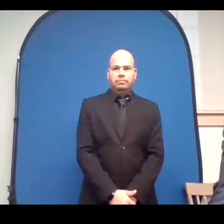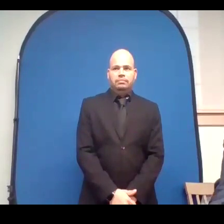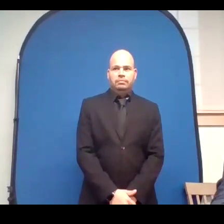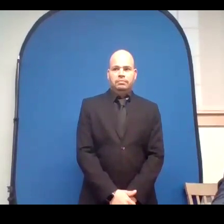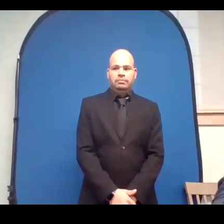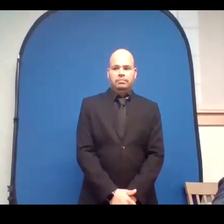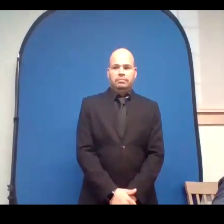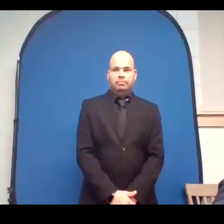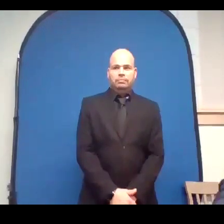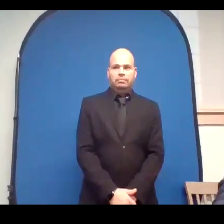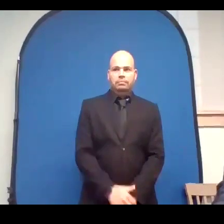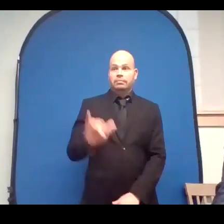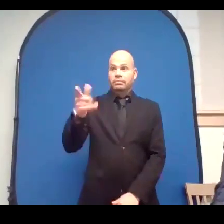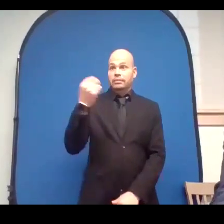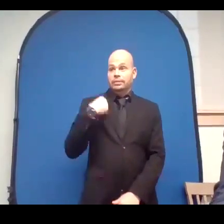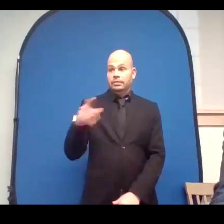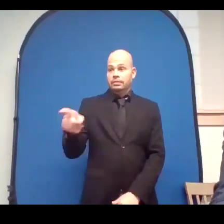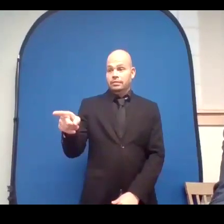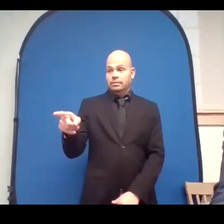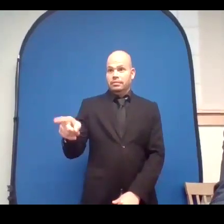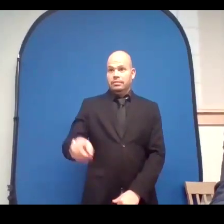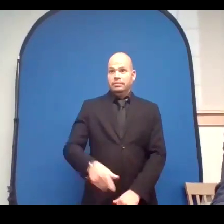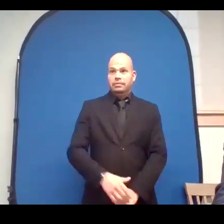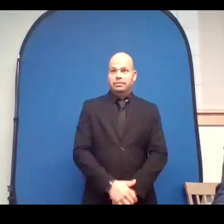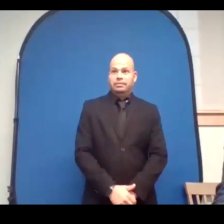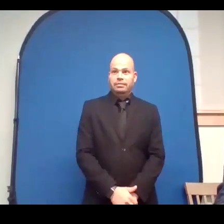True. Yeah.